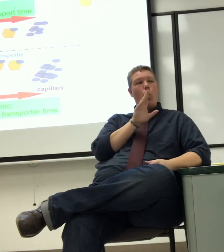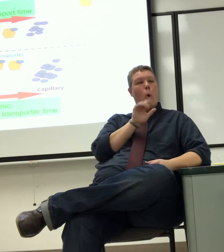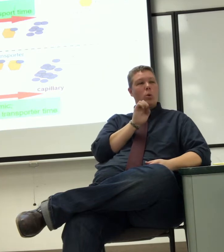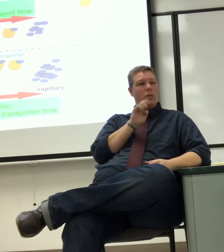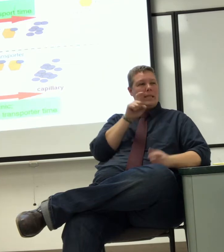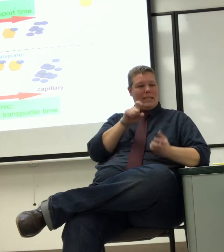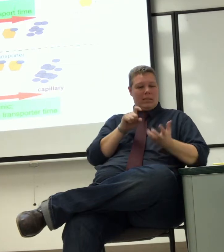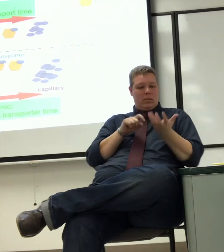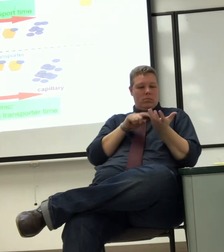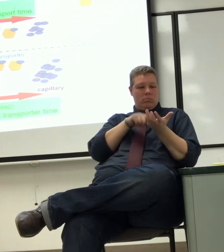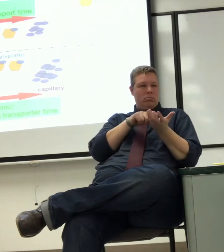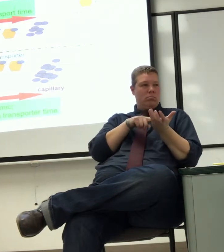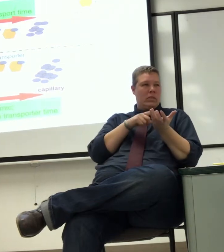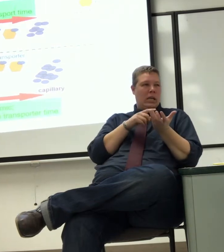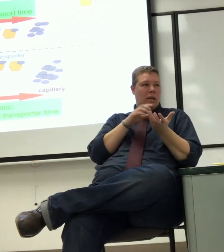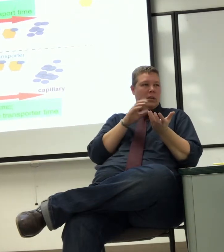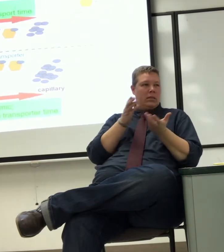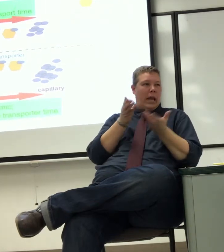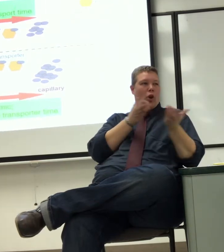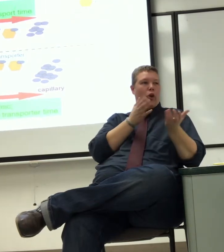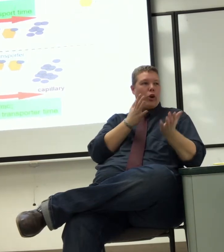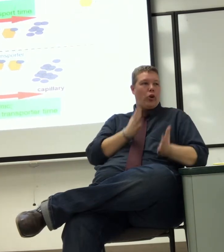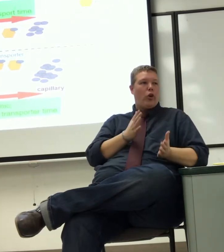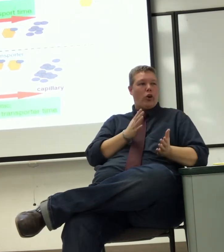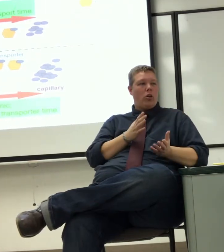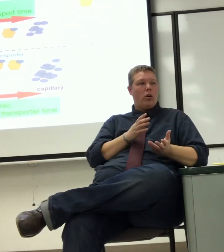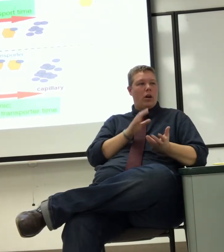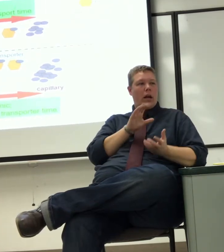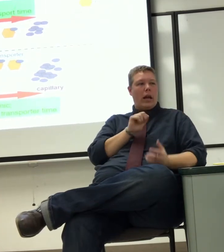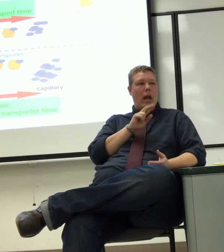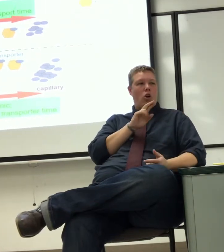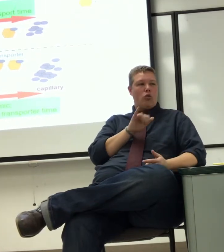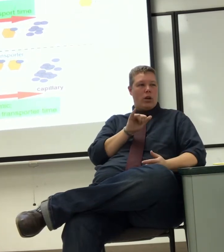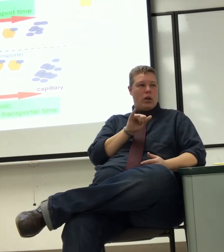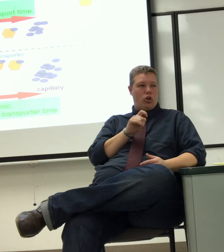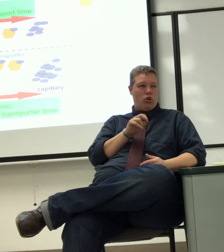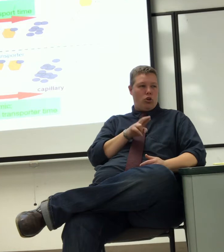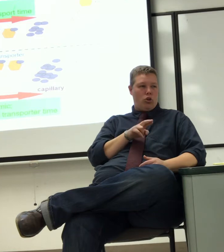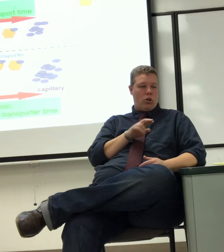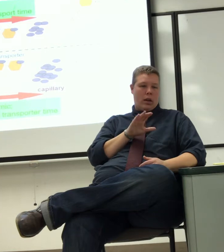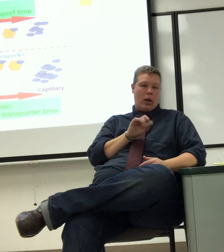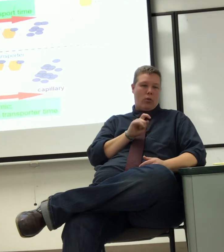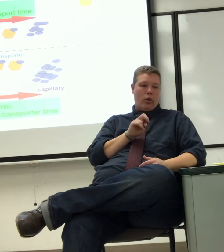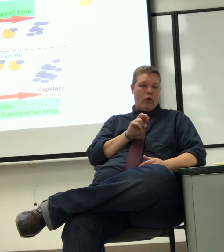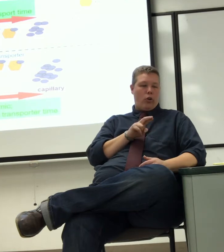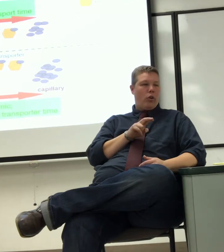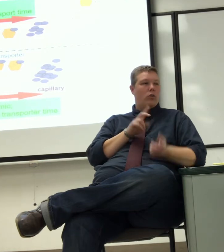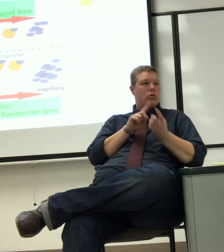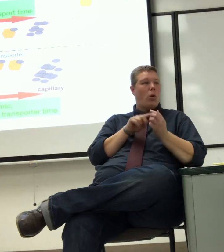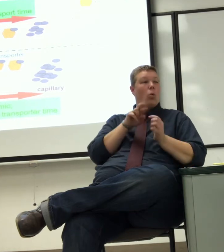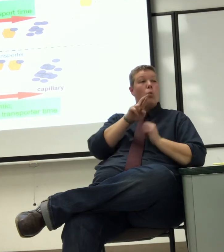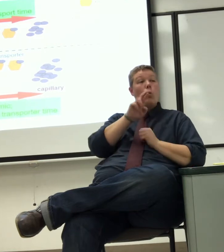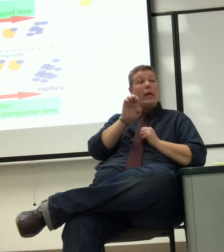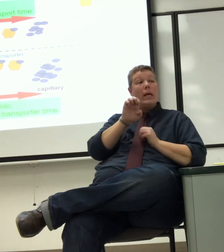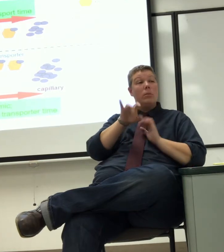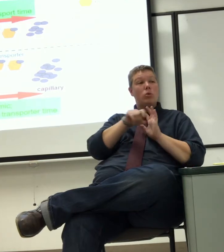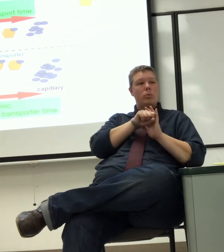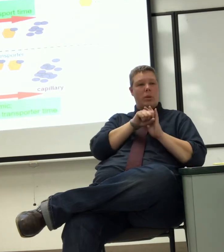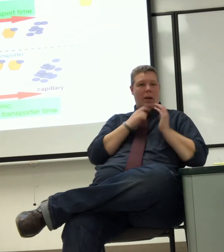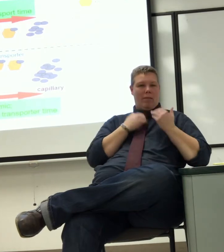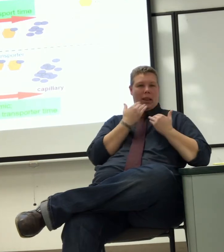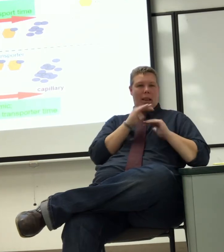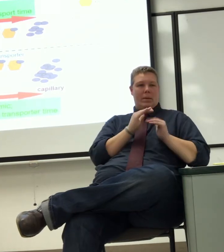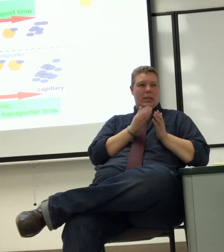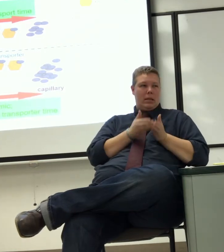right? Glucose, it's carrier. Now, the carriers are limited. So reabsorption and secretion, these